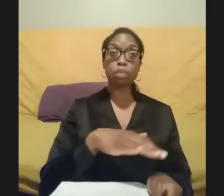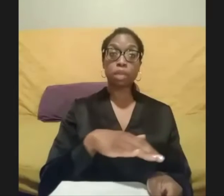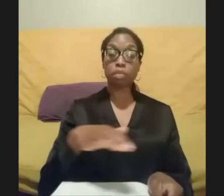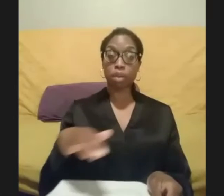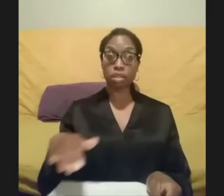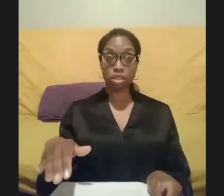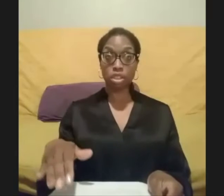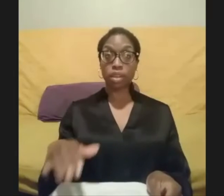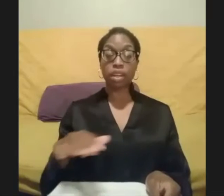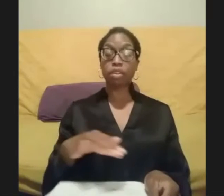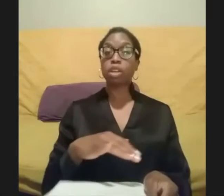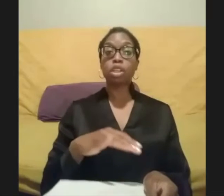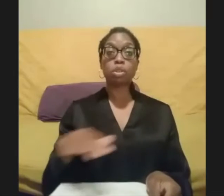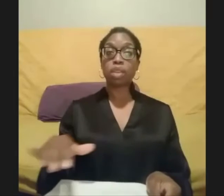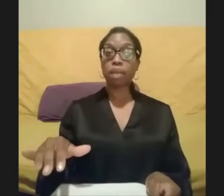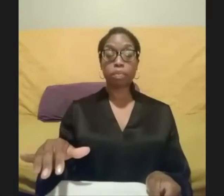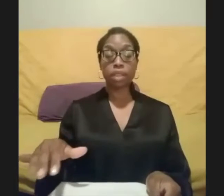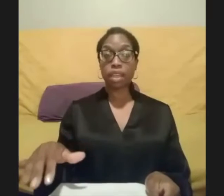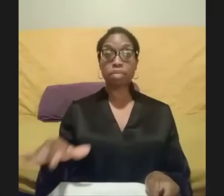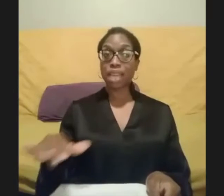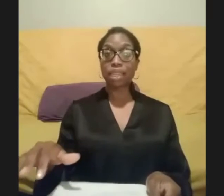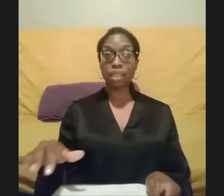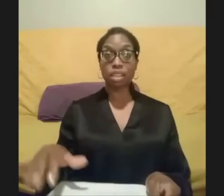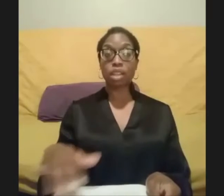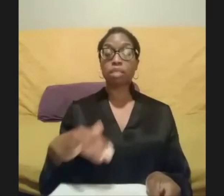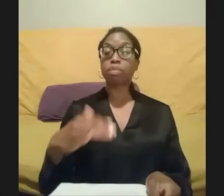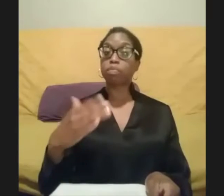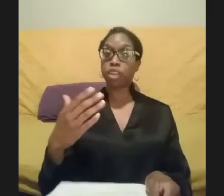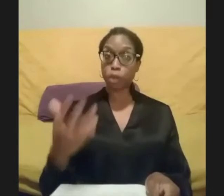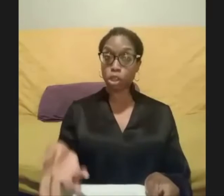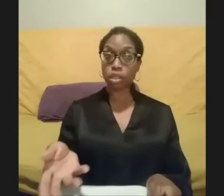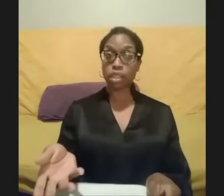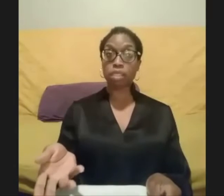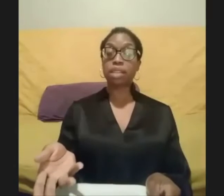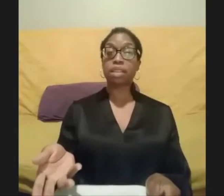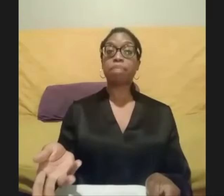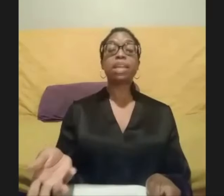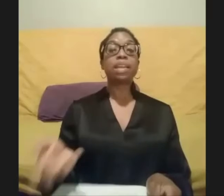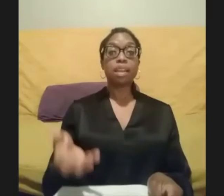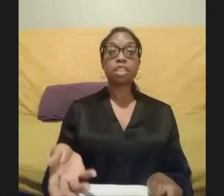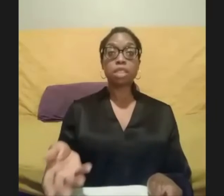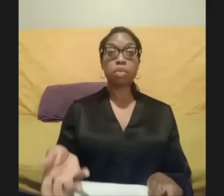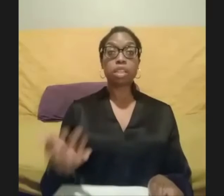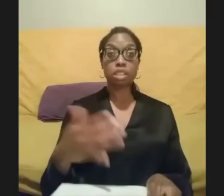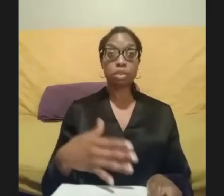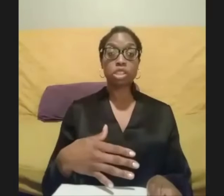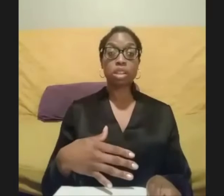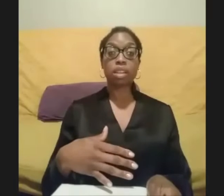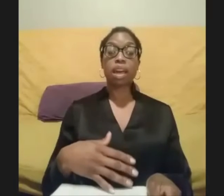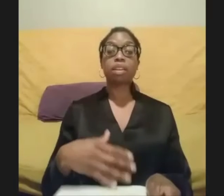the process to you. Never do that exam silently. That's a very personal and intimate exam. It needs to be done with the consideration that there